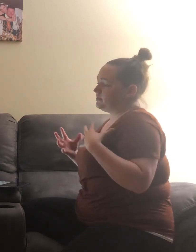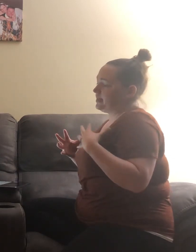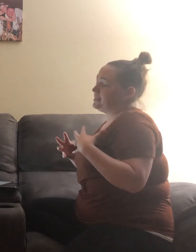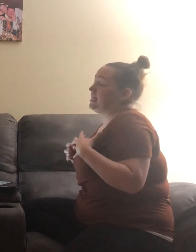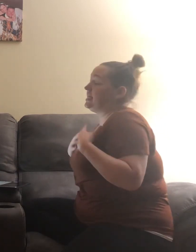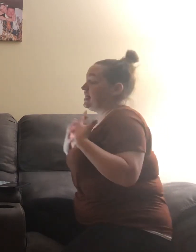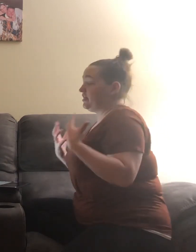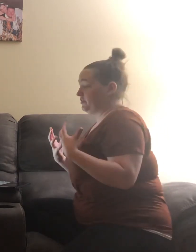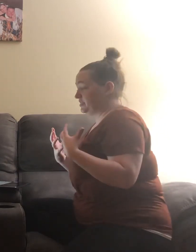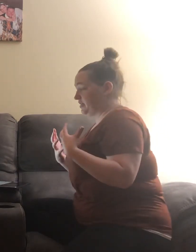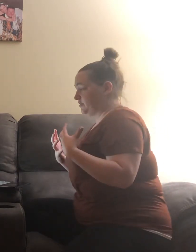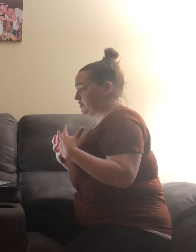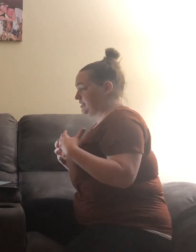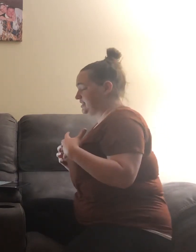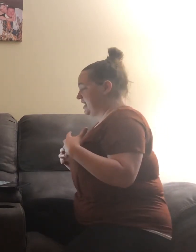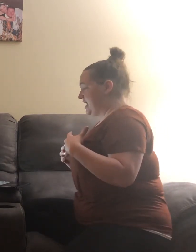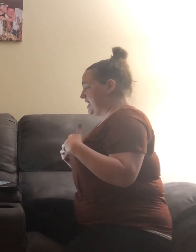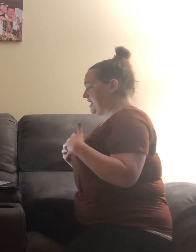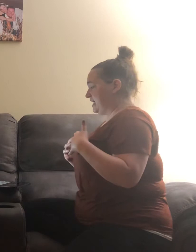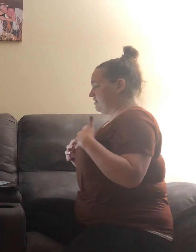to inhale those steroids and kind of